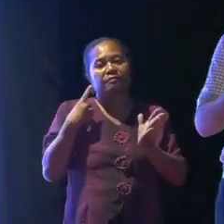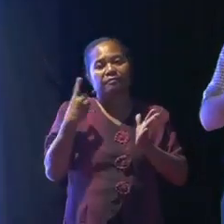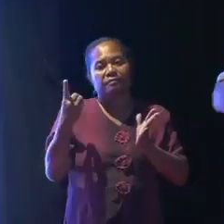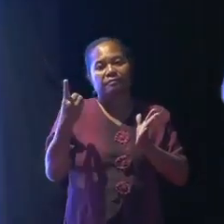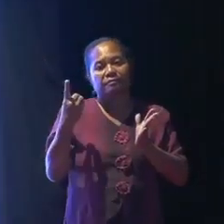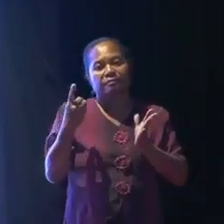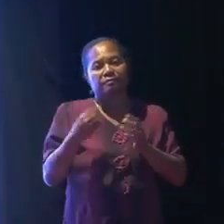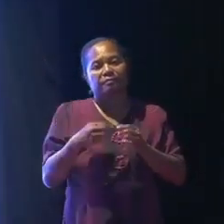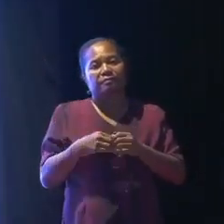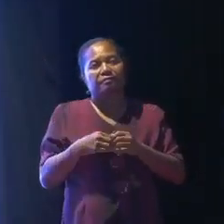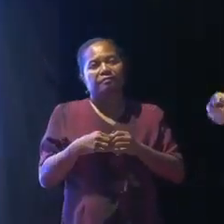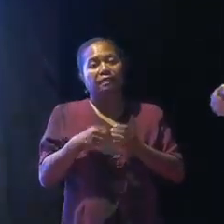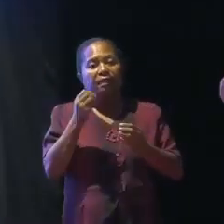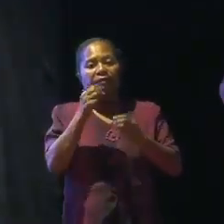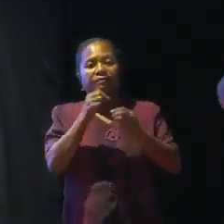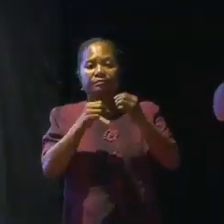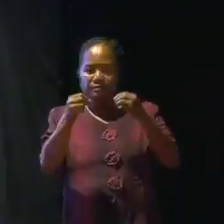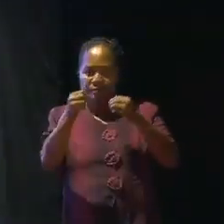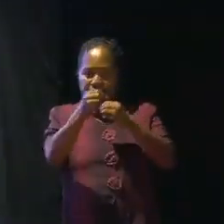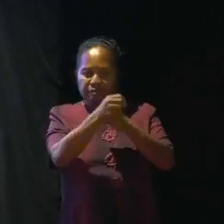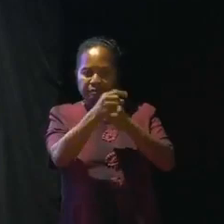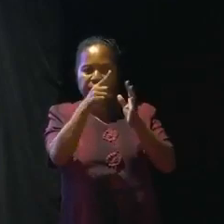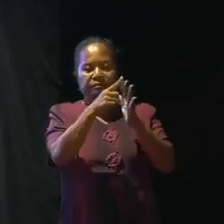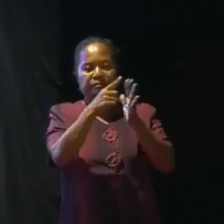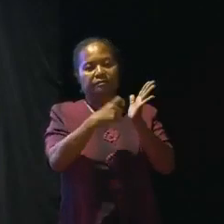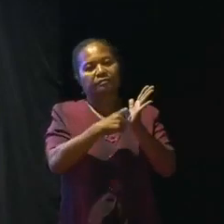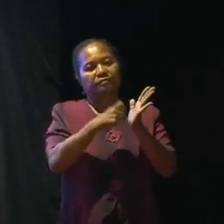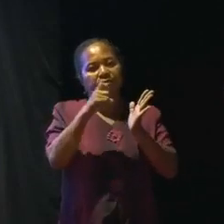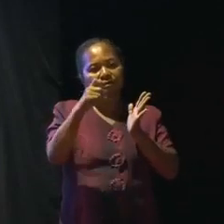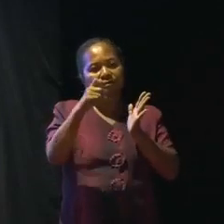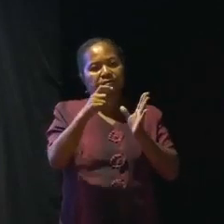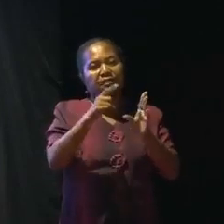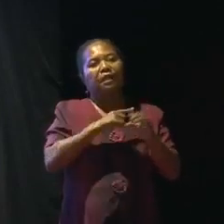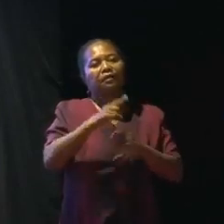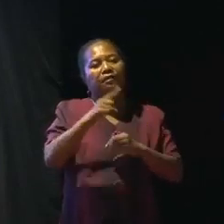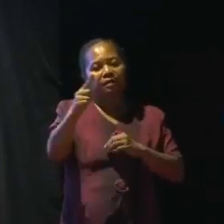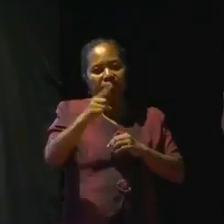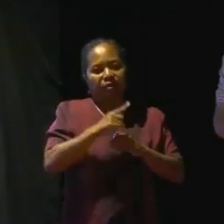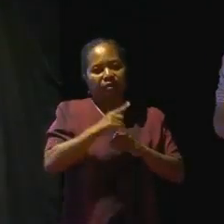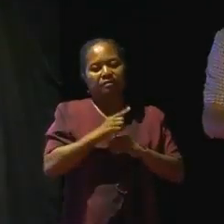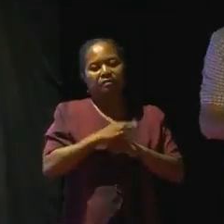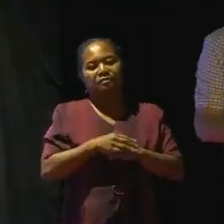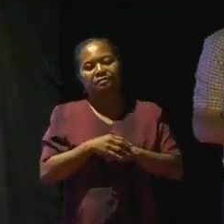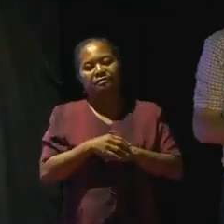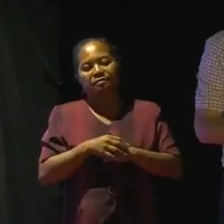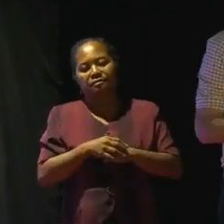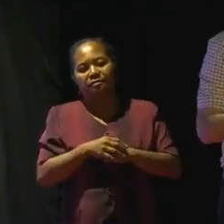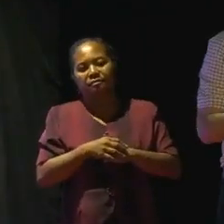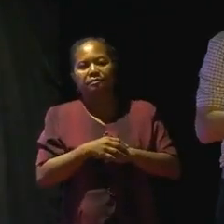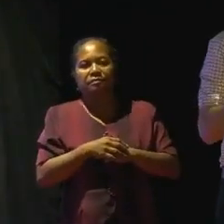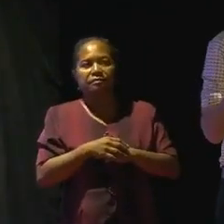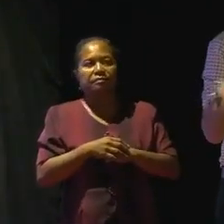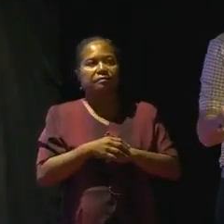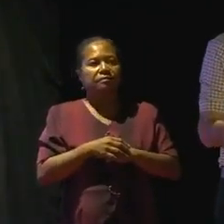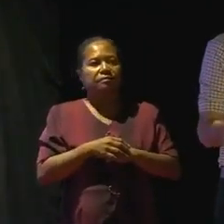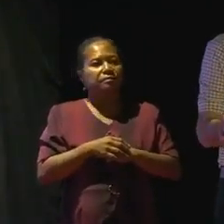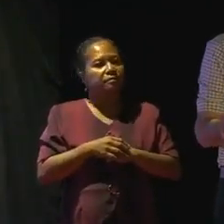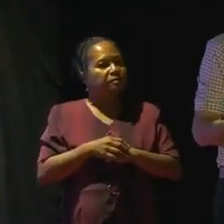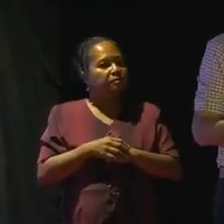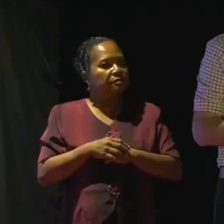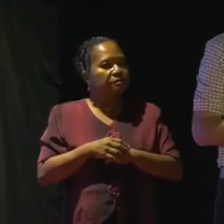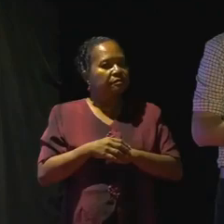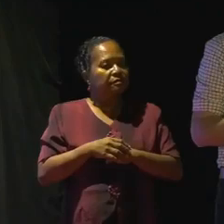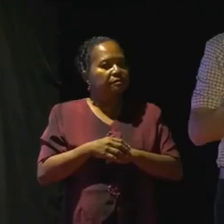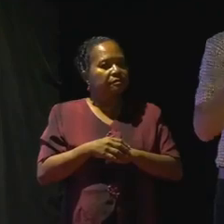it in and then an officer has to read that. Okay, so 4 key pillars. All right, so just so everyone's